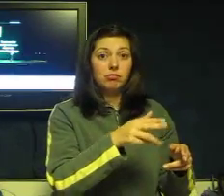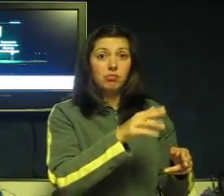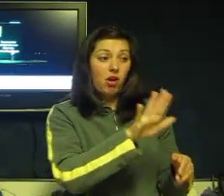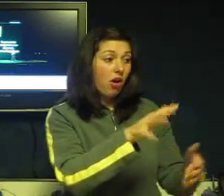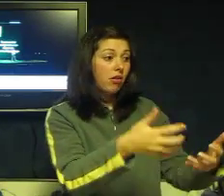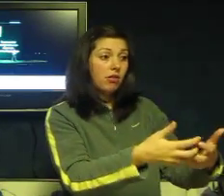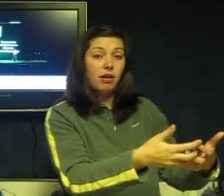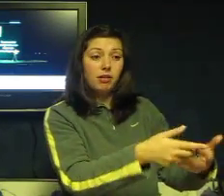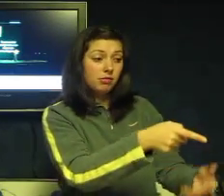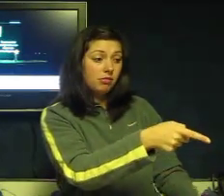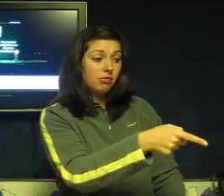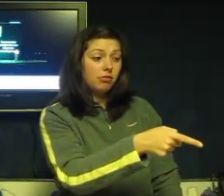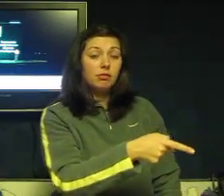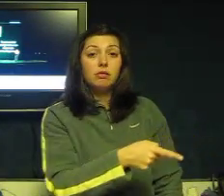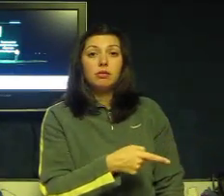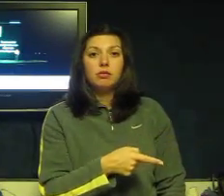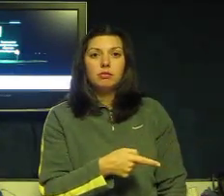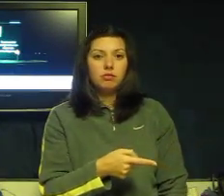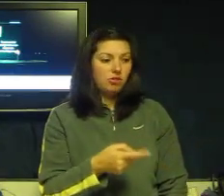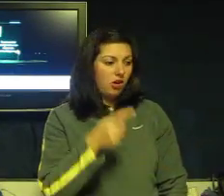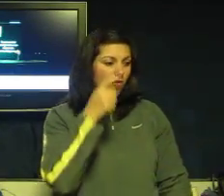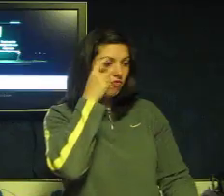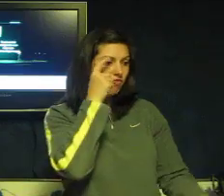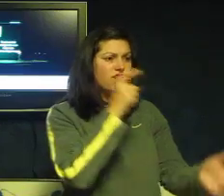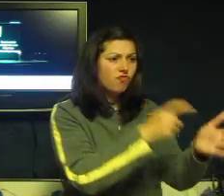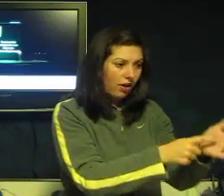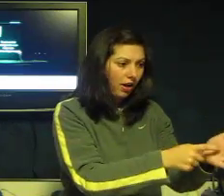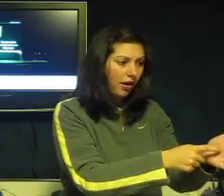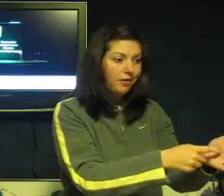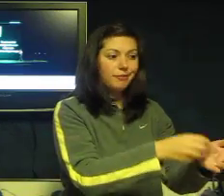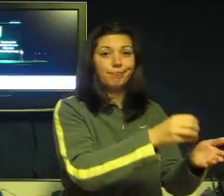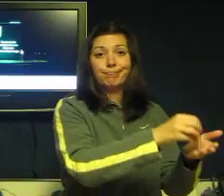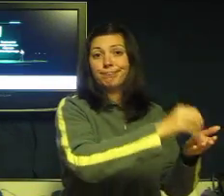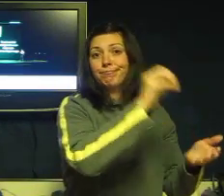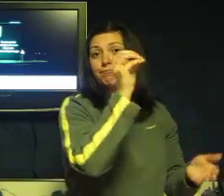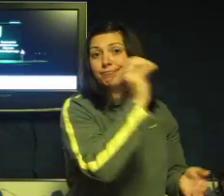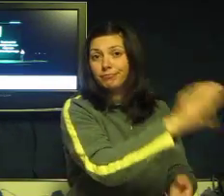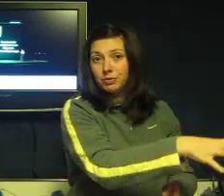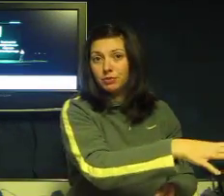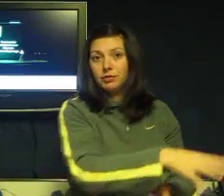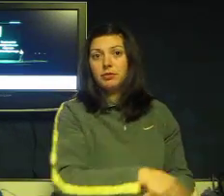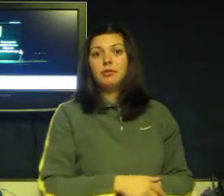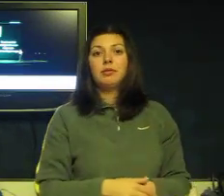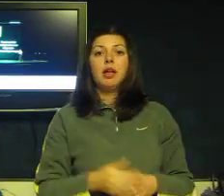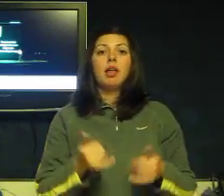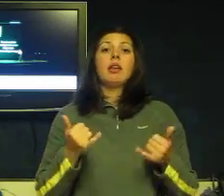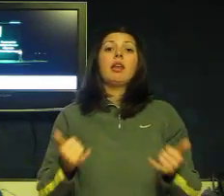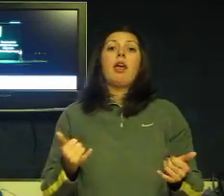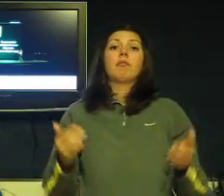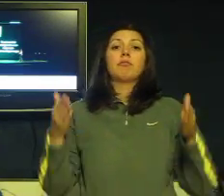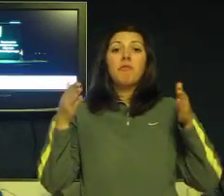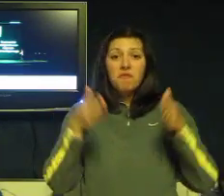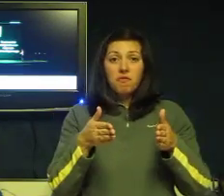And once she recognizes it, she kicks it out. And so then she can spend all her effort raising her actual own